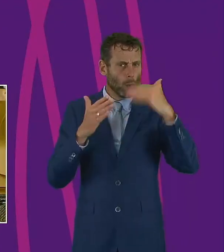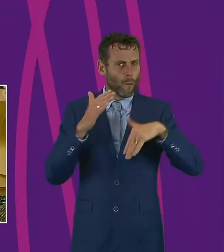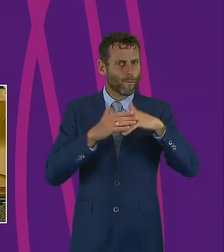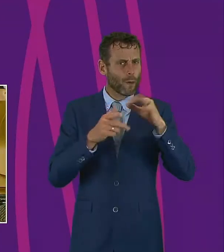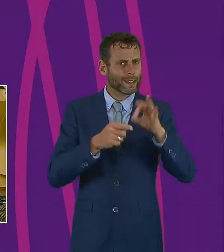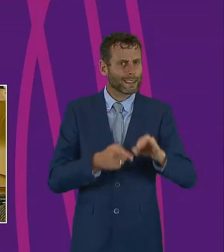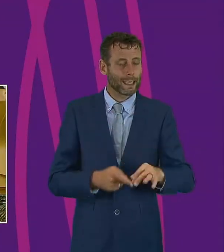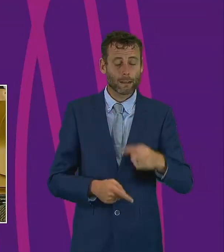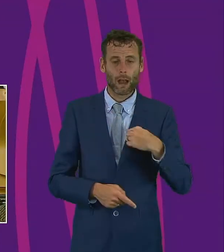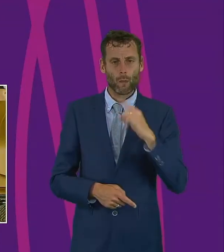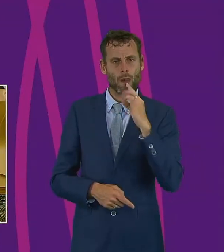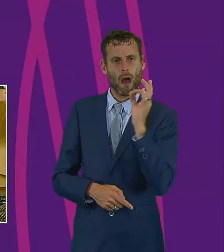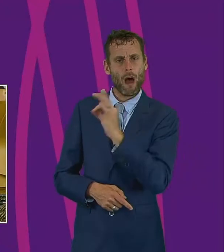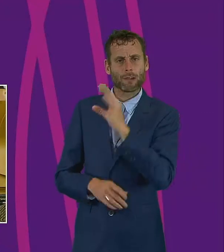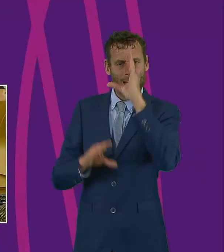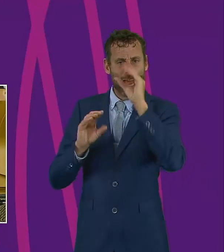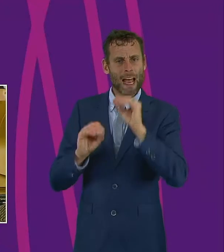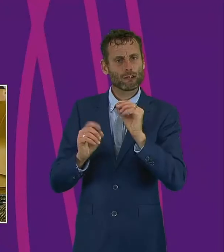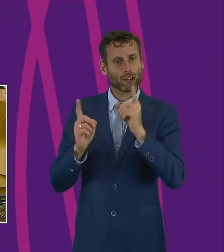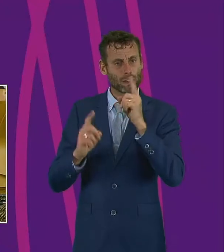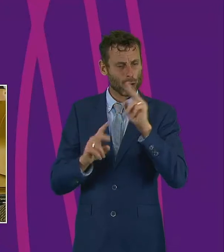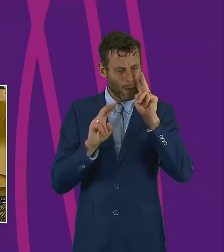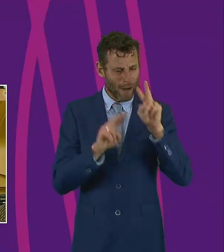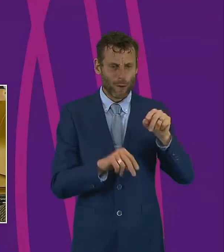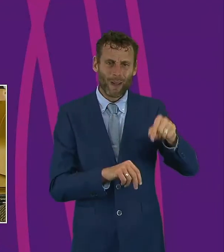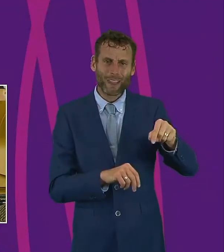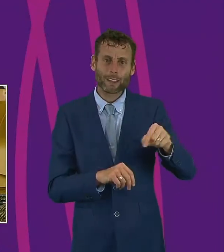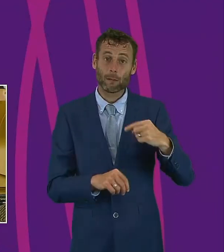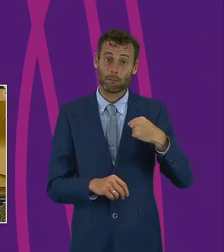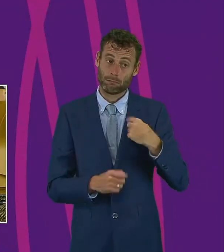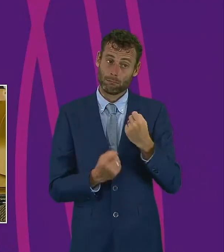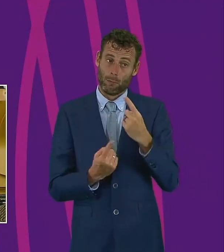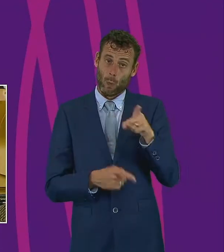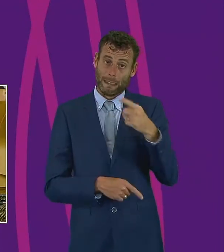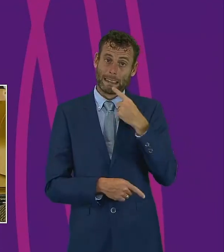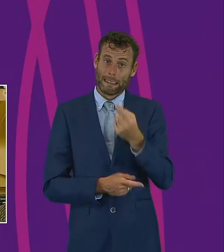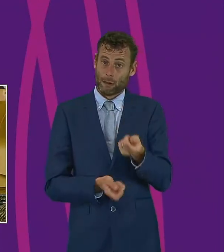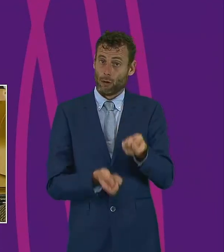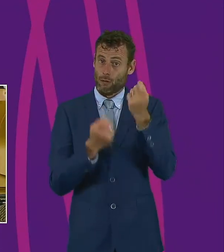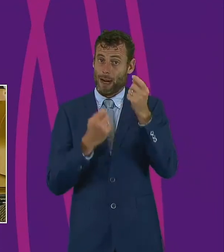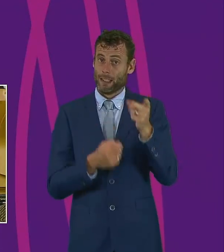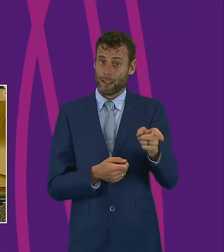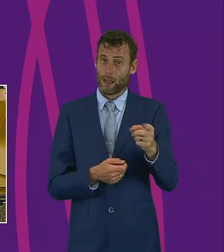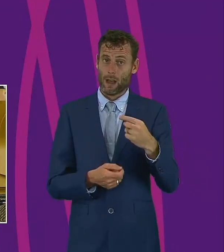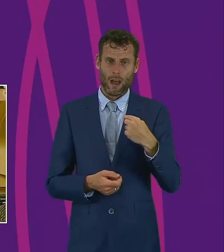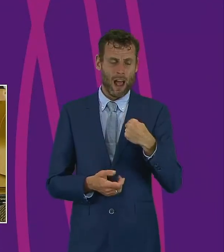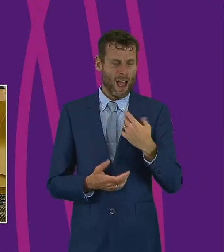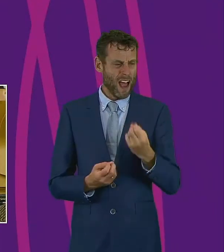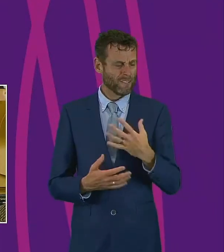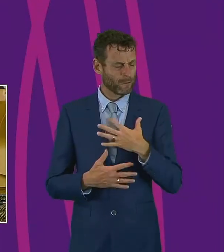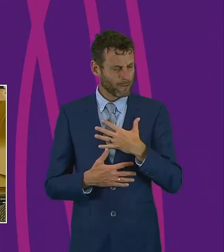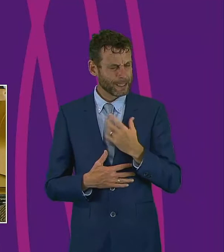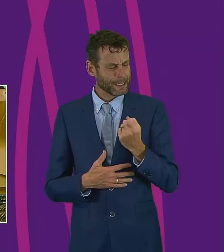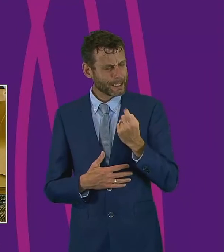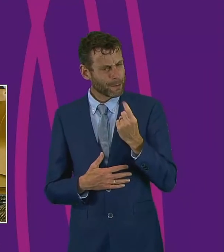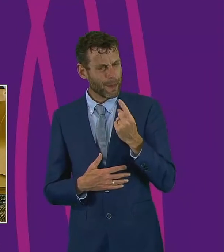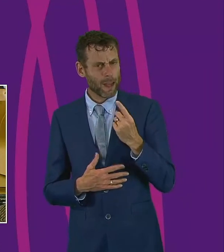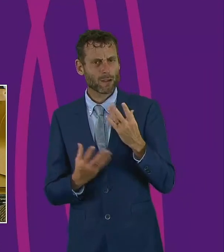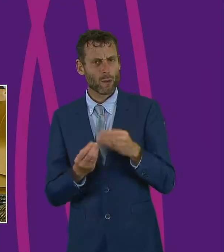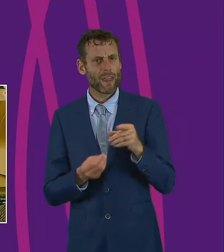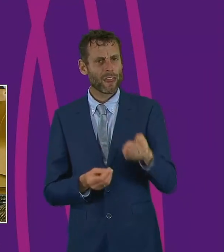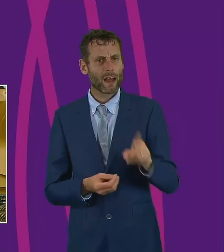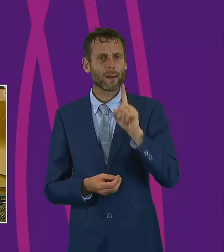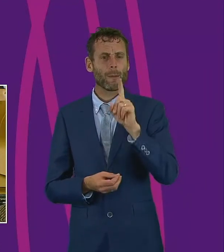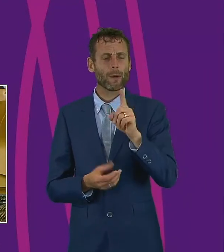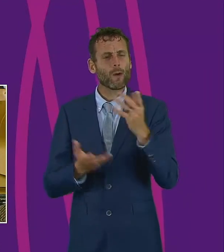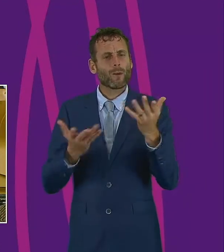Education Secretary to look at it as well. I absolutely appreciate the points Polly McNeill is making, and I have a lot of sympathy with those points. Of course, colleges have to